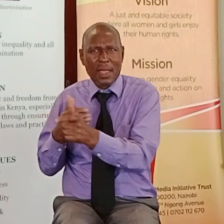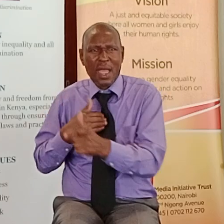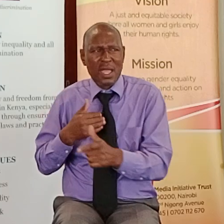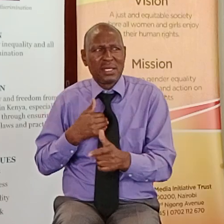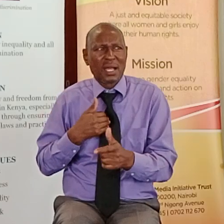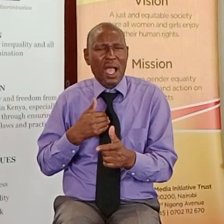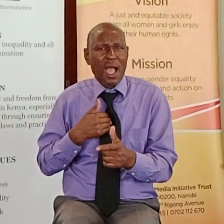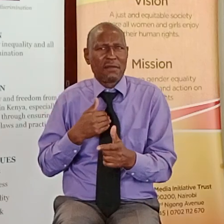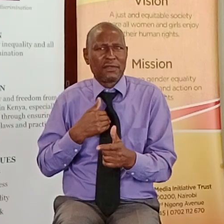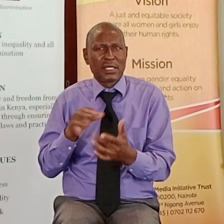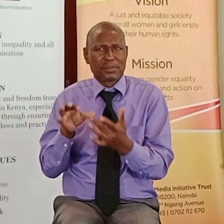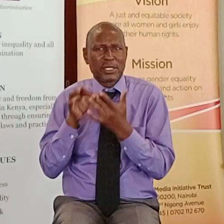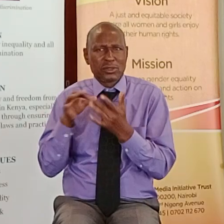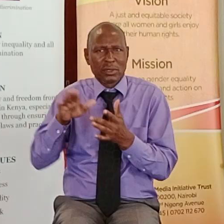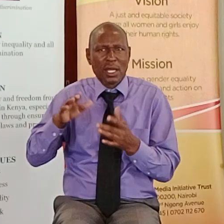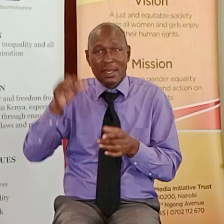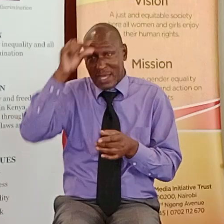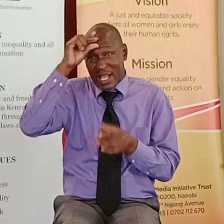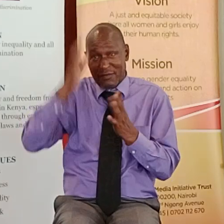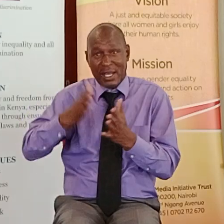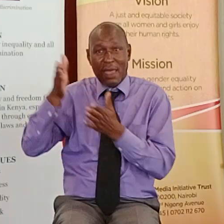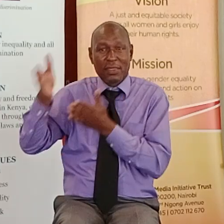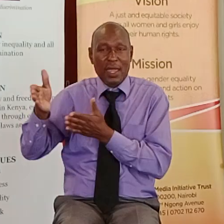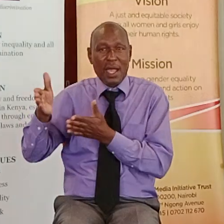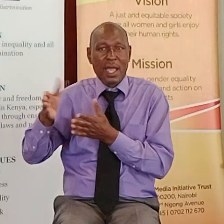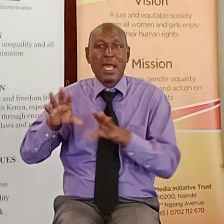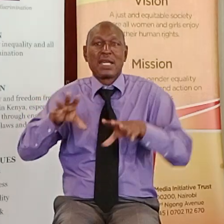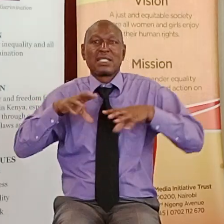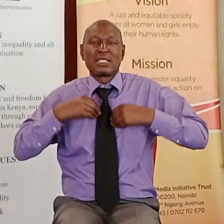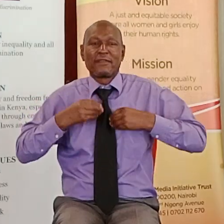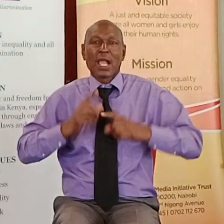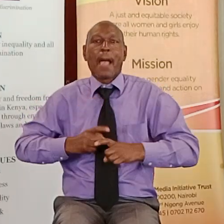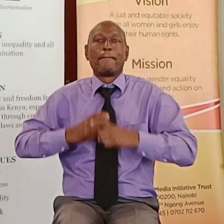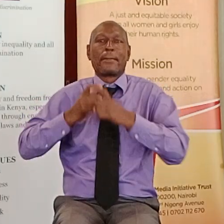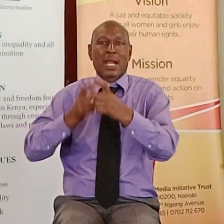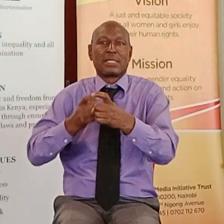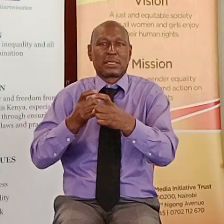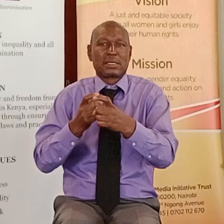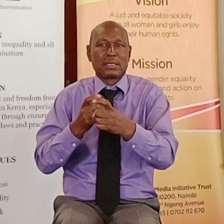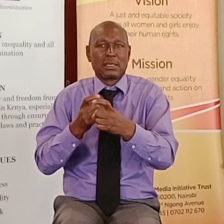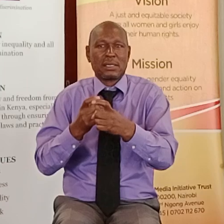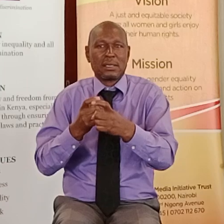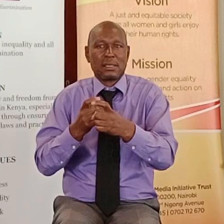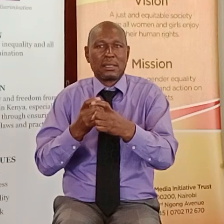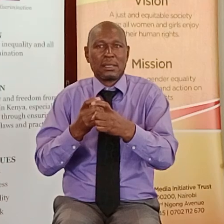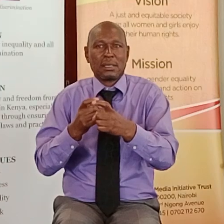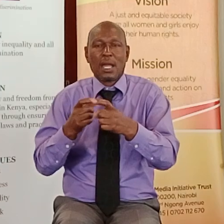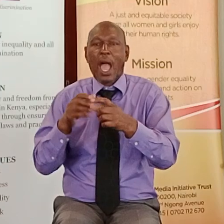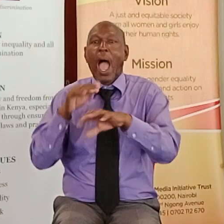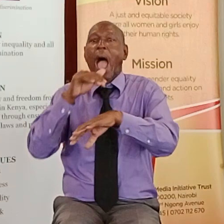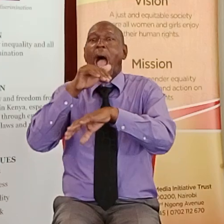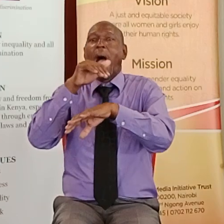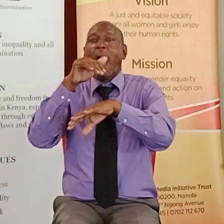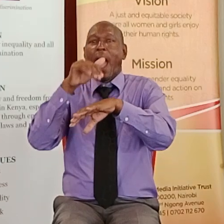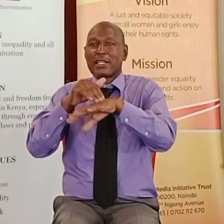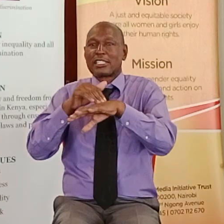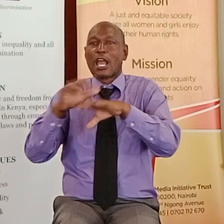you saw the governor of Mandera receiving a prize at global level for his